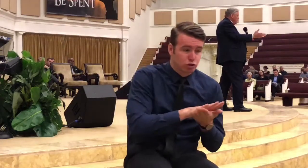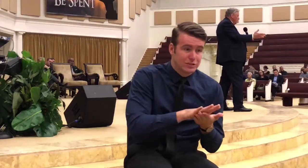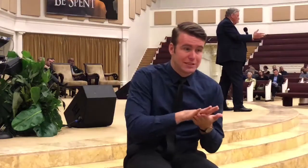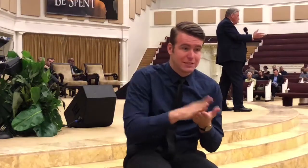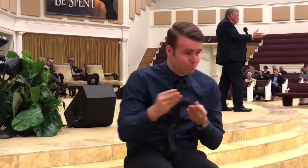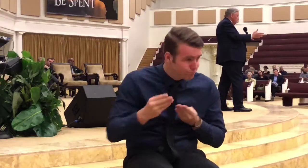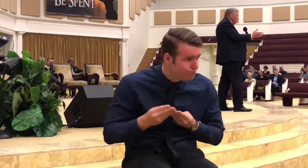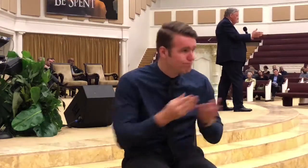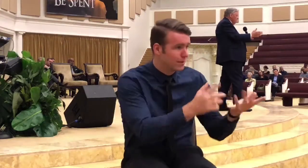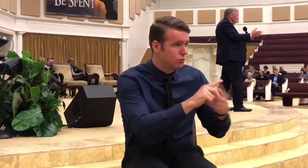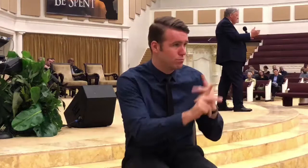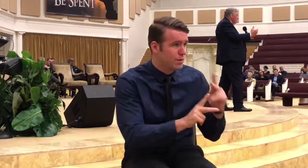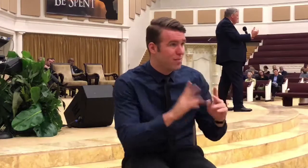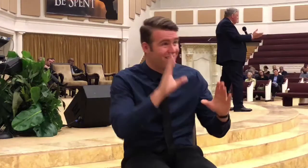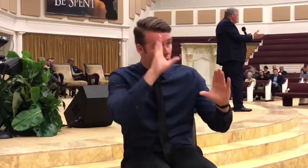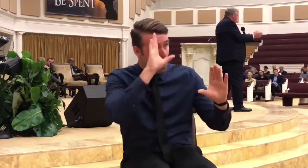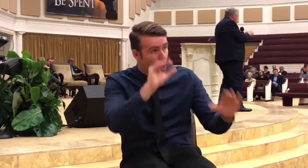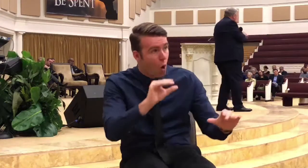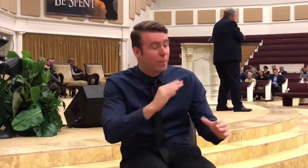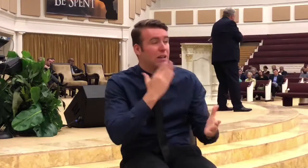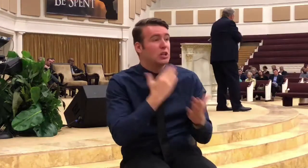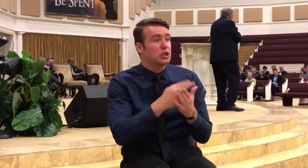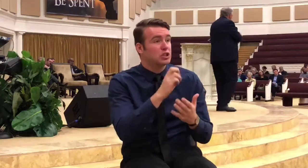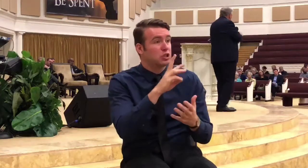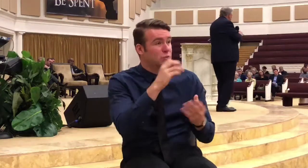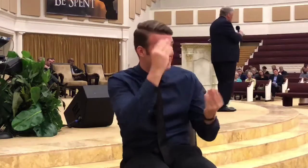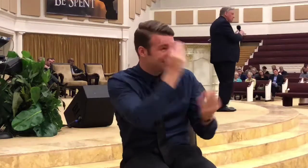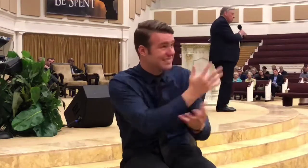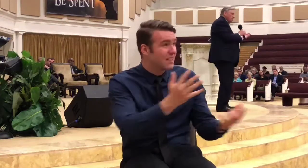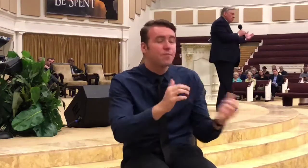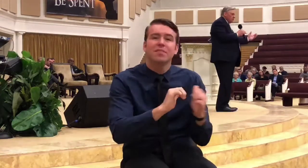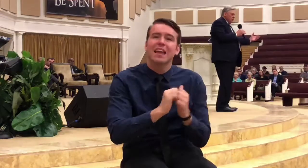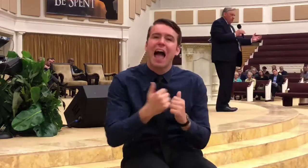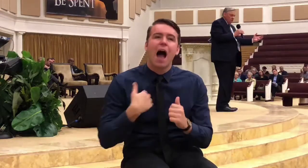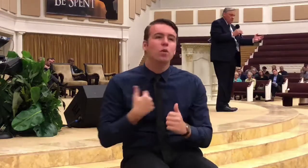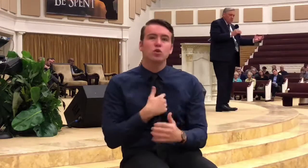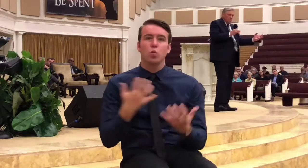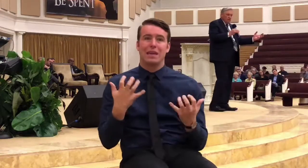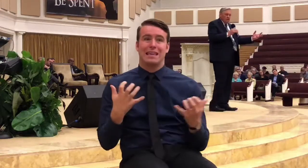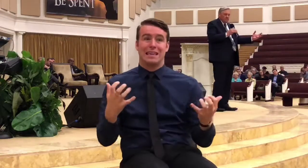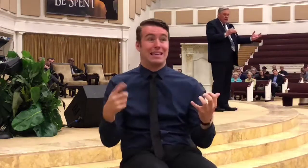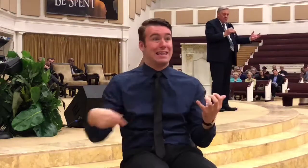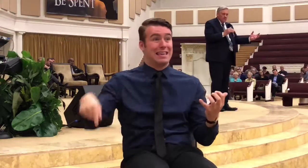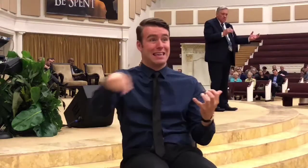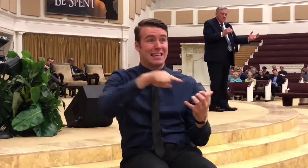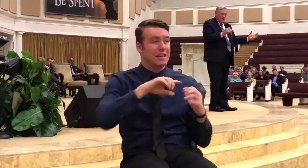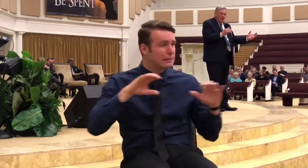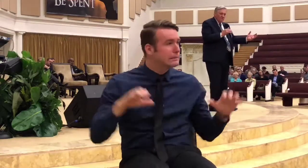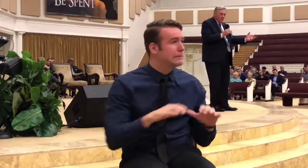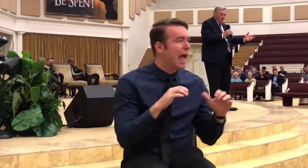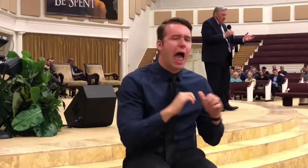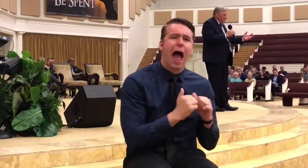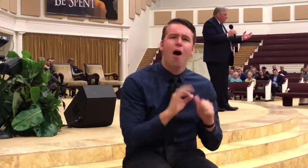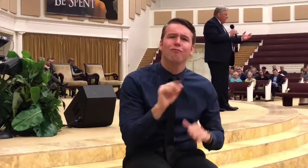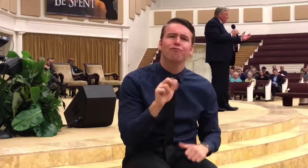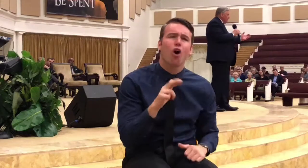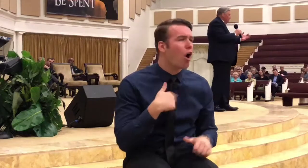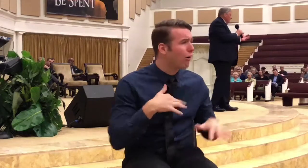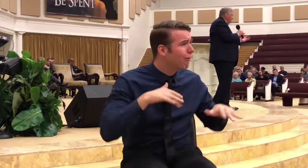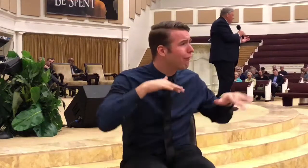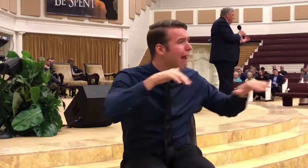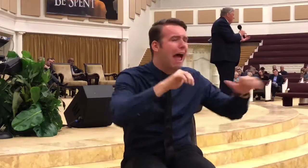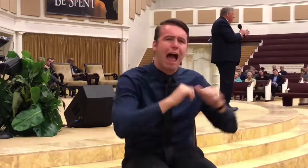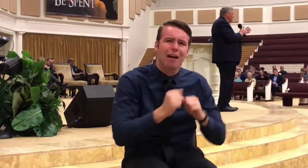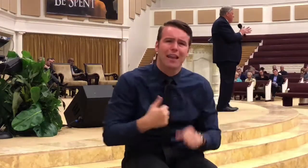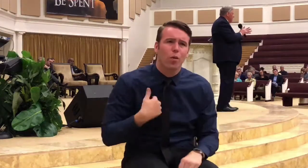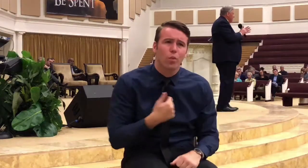and bringing hope, and bringing the good news? How far can we as a congregation go in that? How far can we?